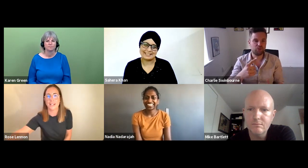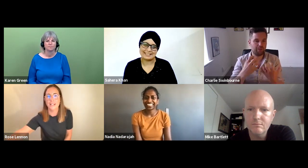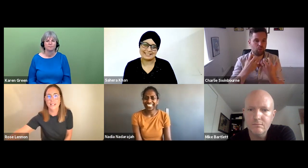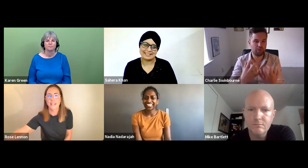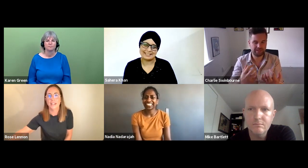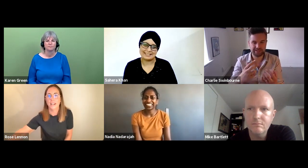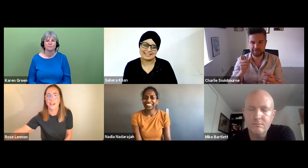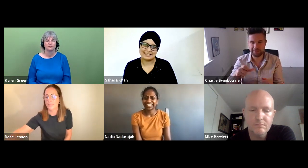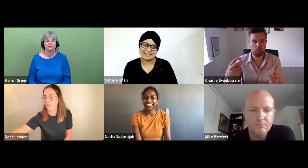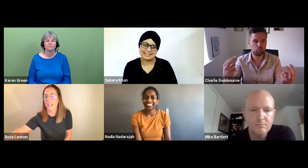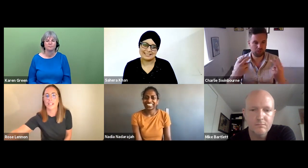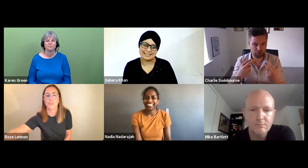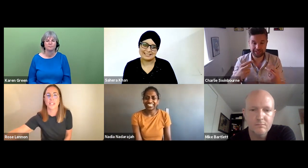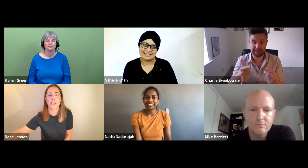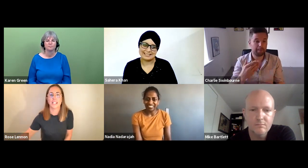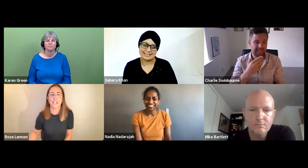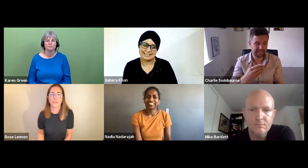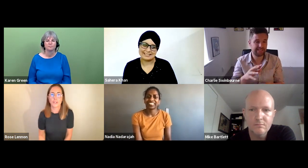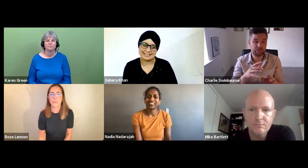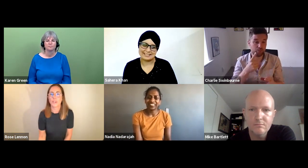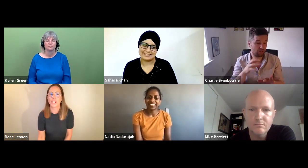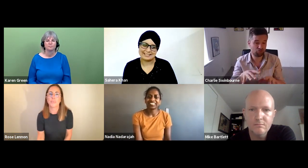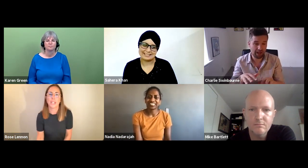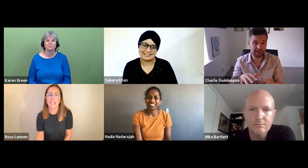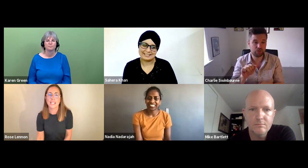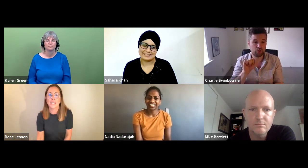in, and I'd want to say to the audience watching, please